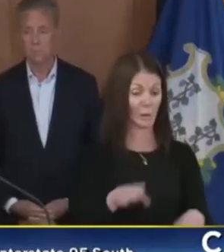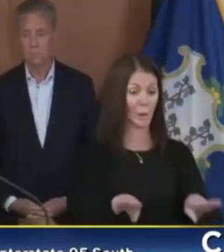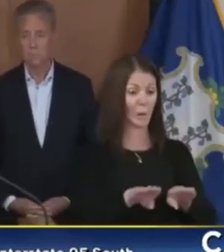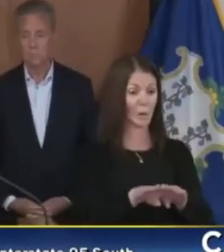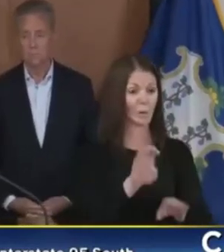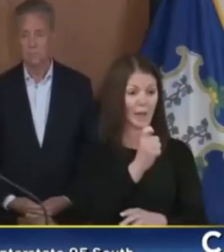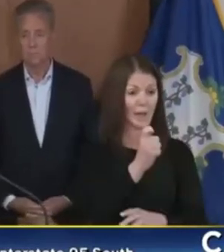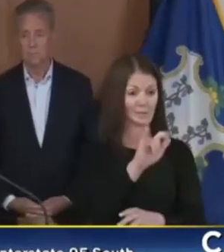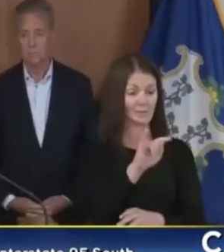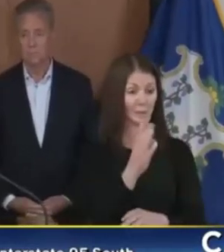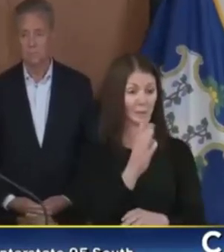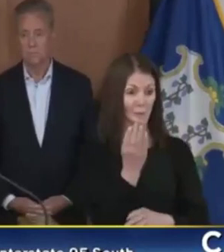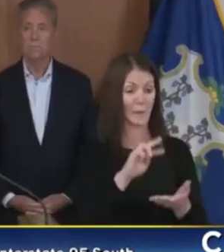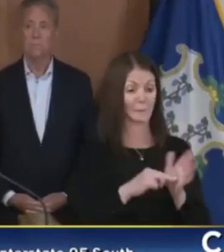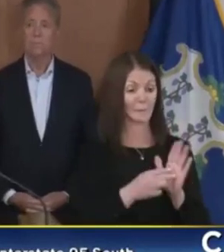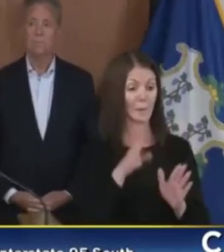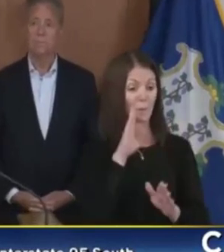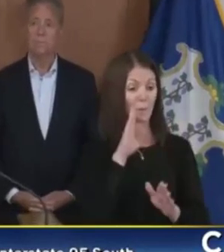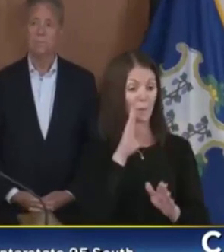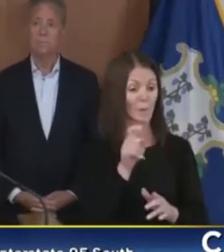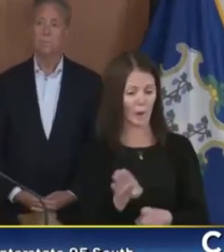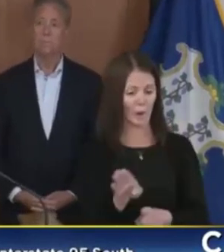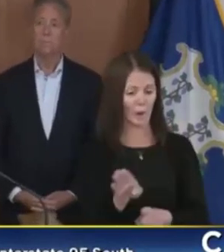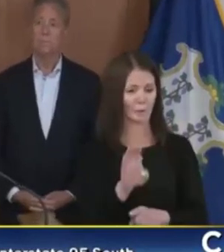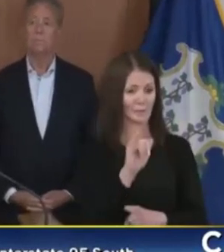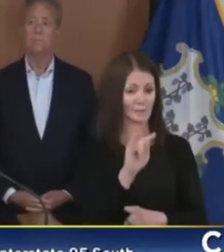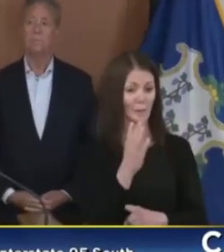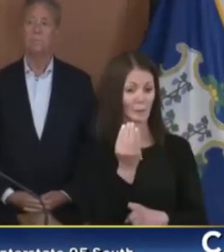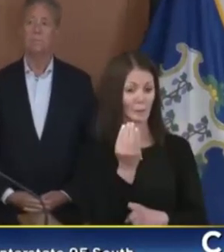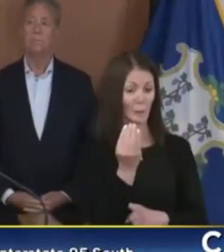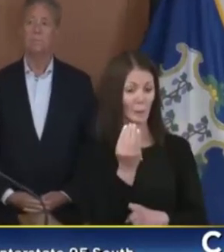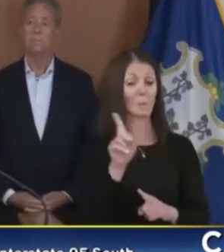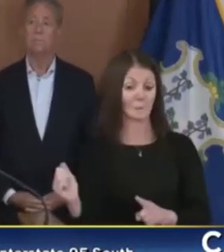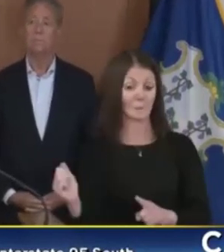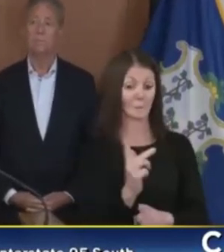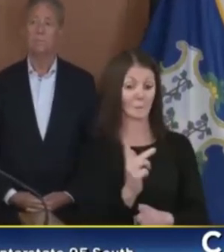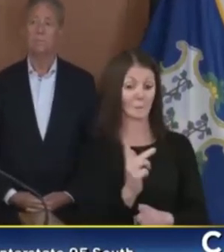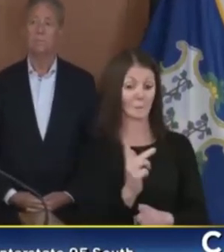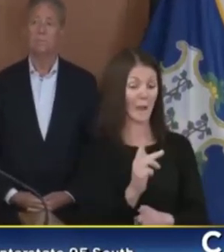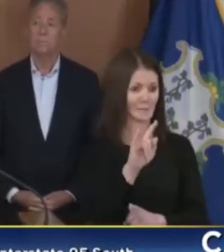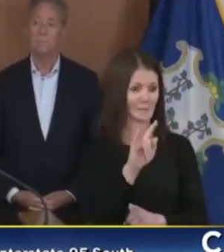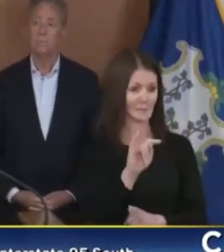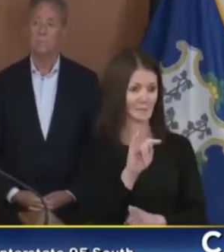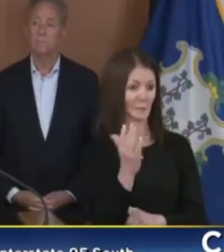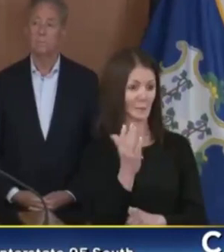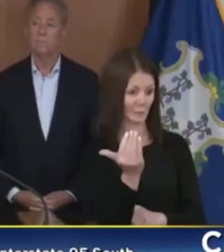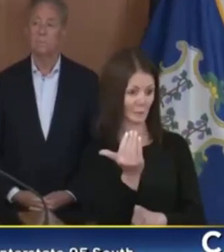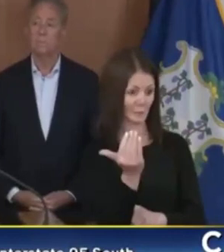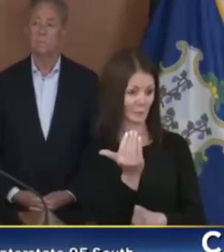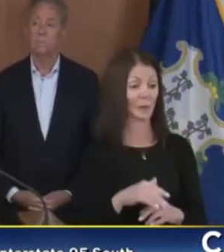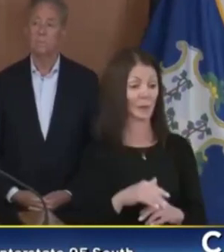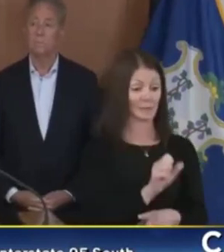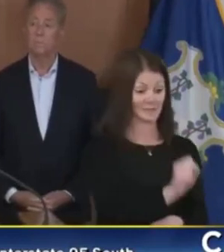be diverted off exit 14 and you'll re-enter at exit 15 northbound. When you're going southbound, you'll be diverted off of